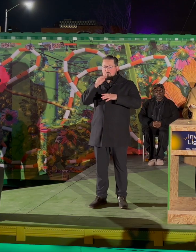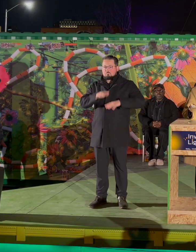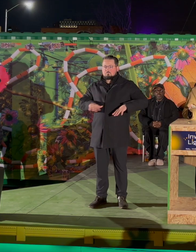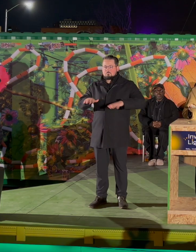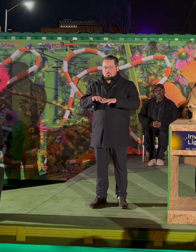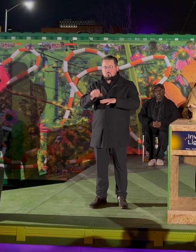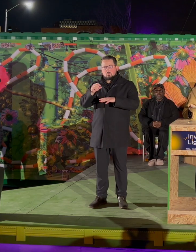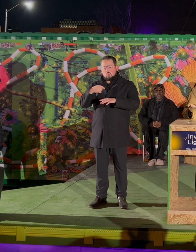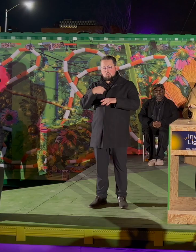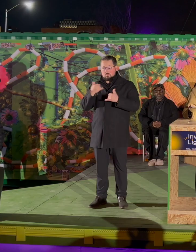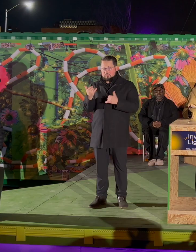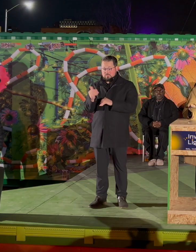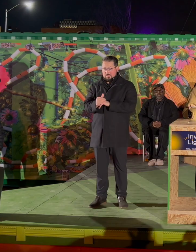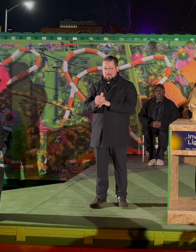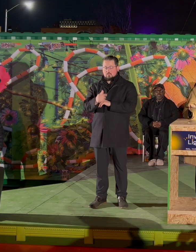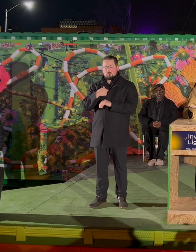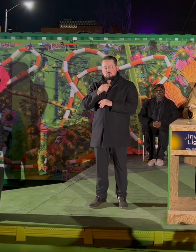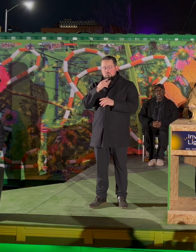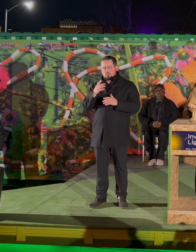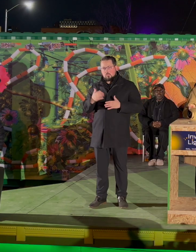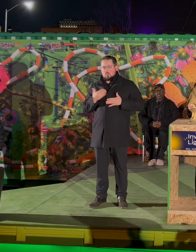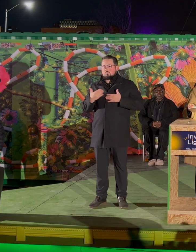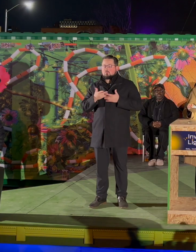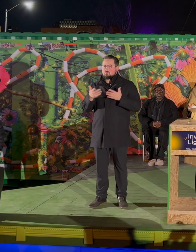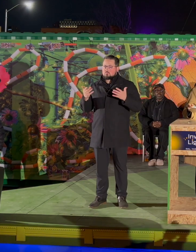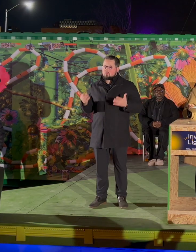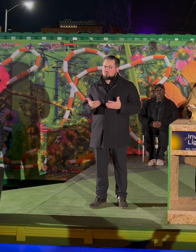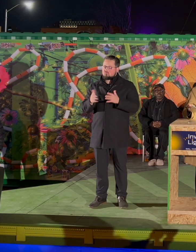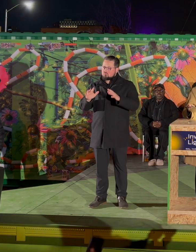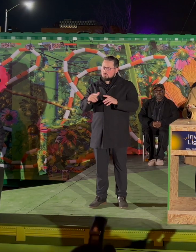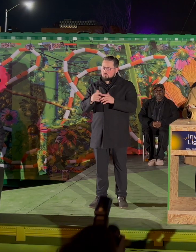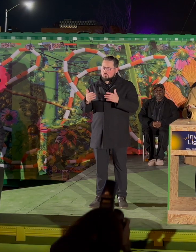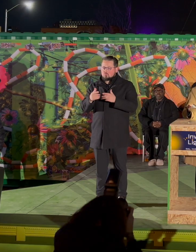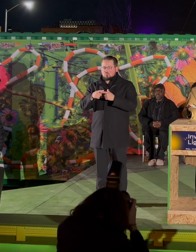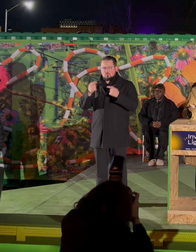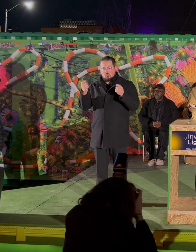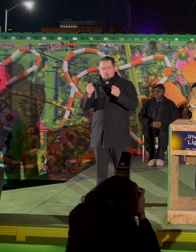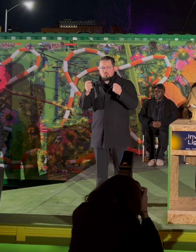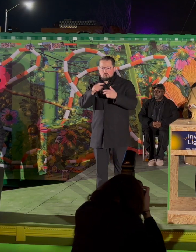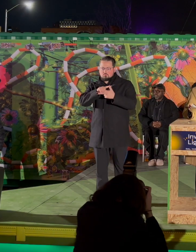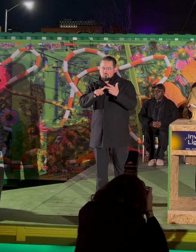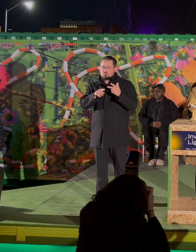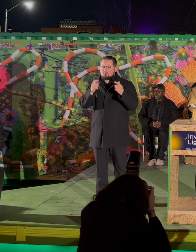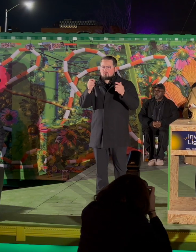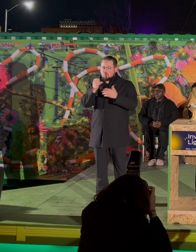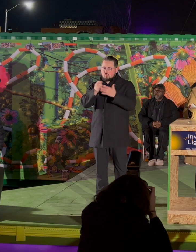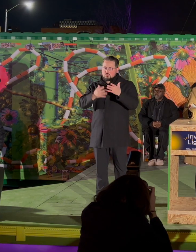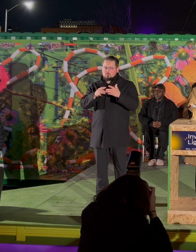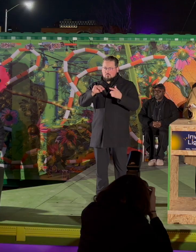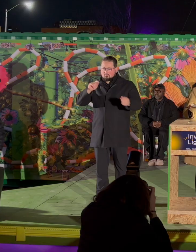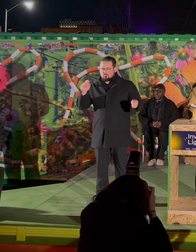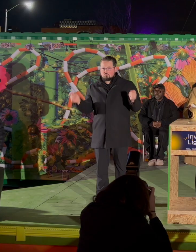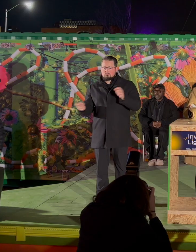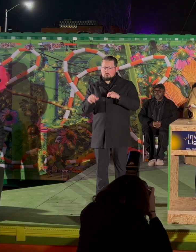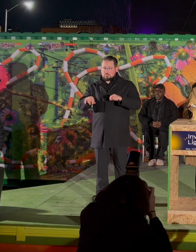to tonight. It's so great to be here celebrating the artist duo that has transformed this